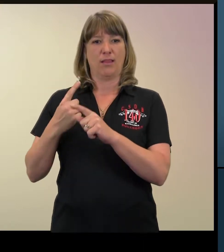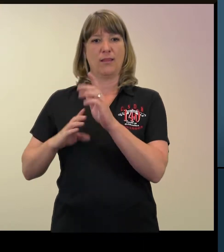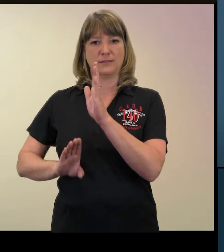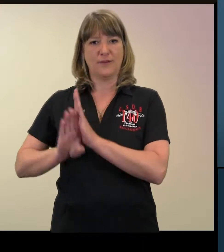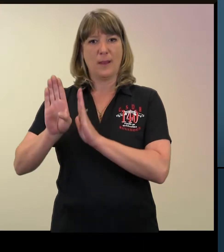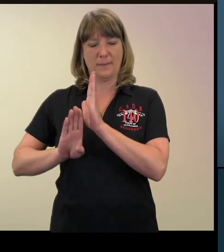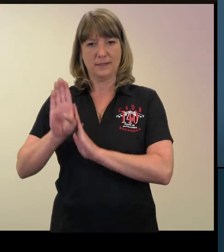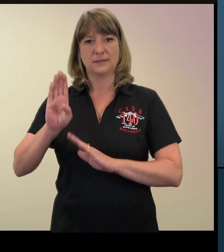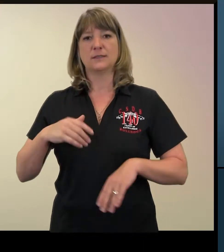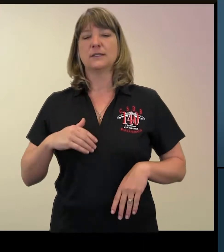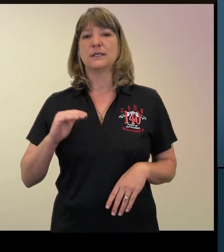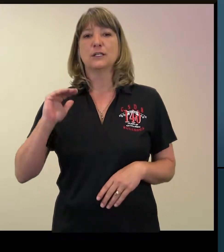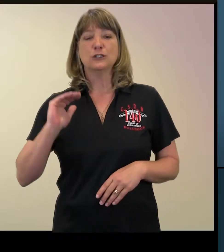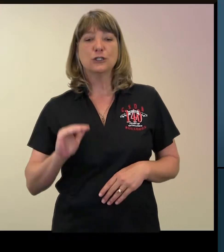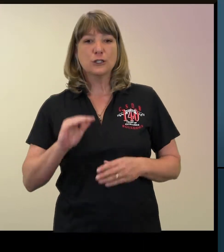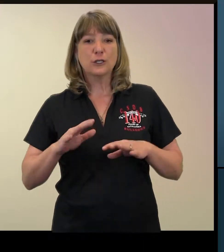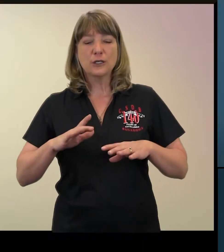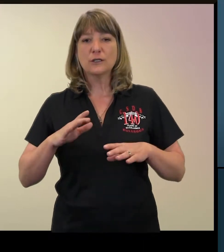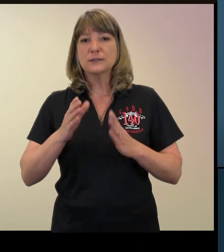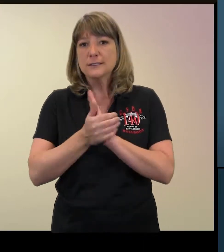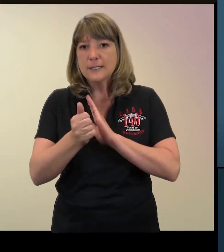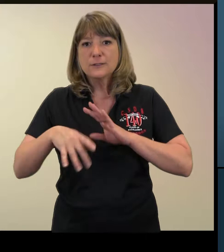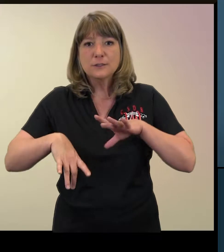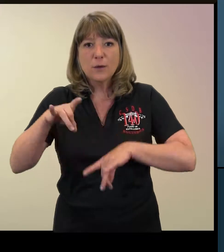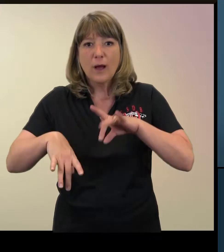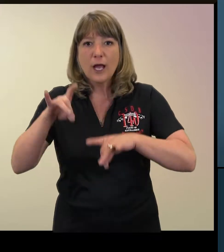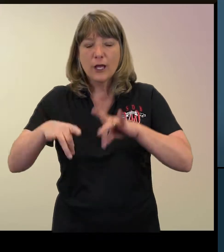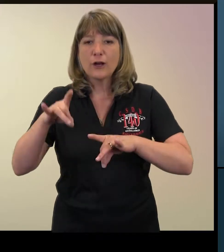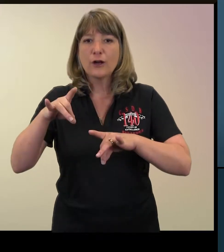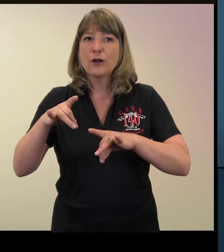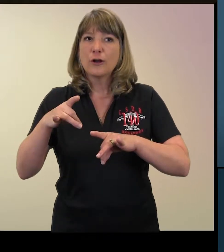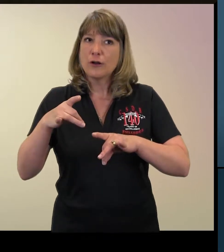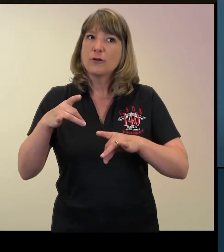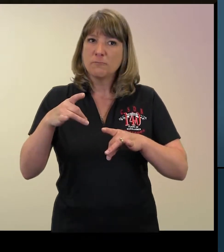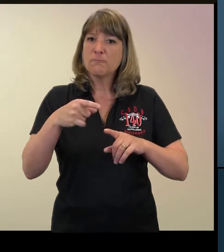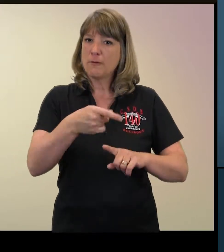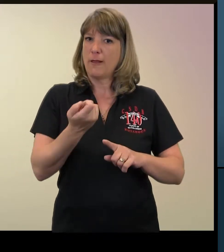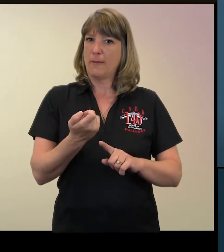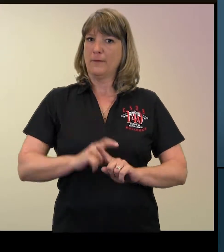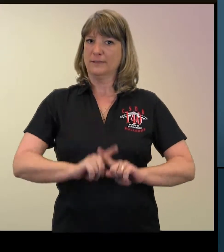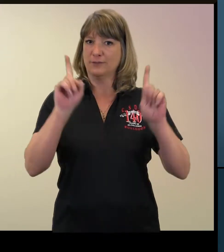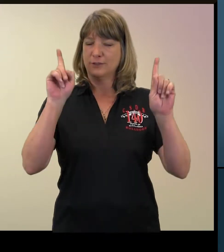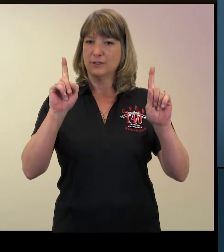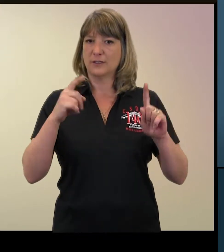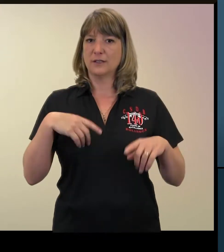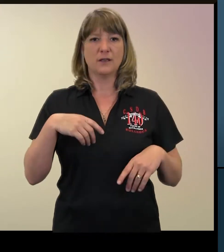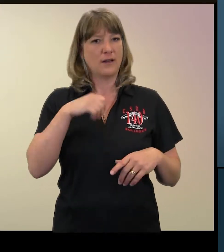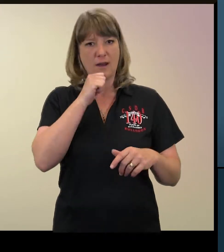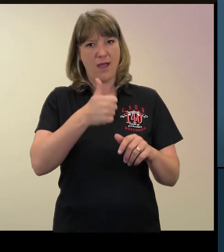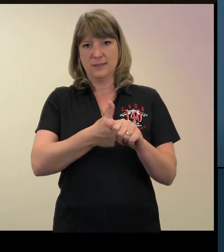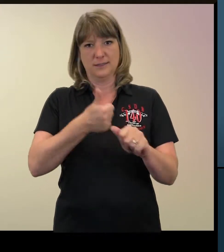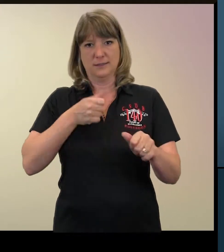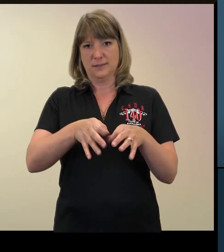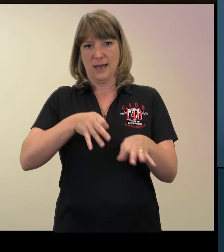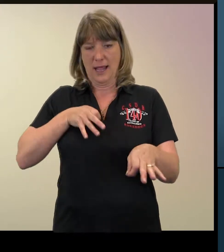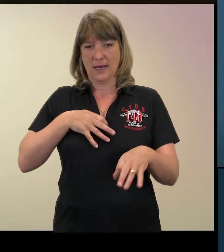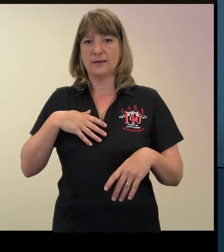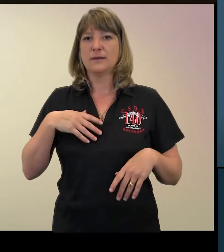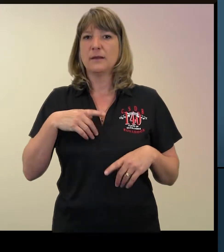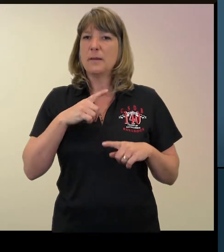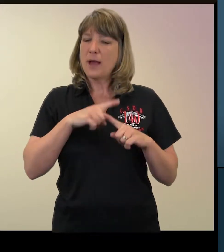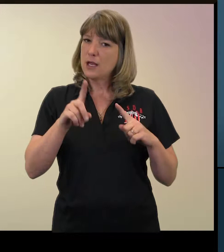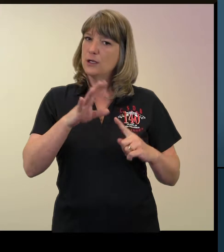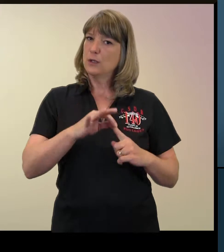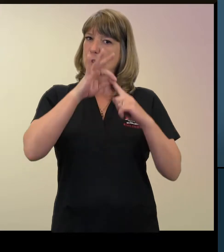are acquiring these skills in ways that differ, that are not just delayed, but that are markedly unique and